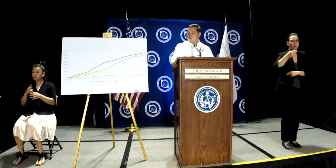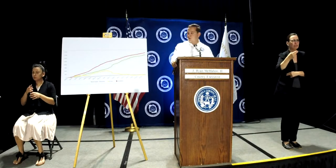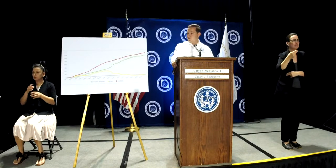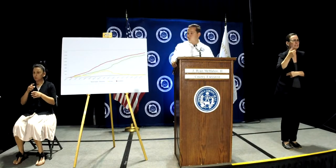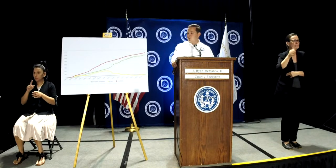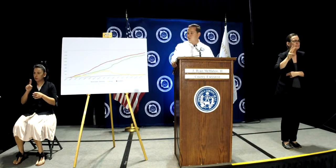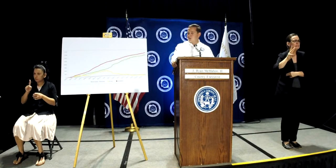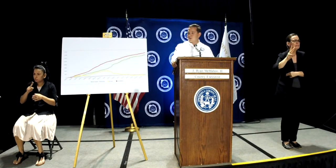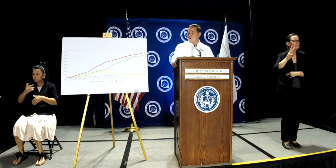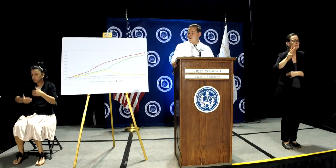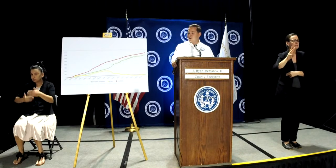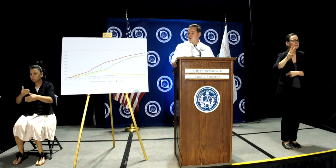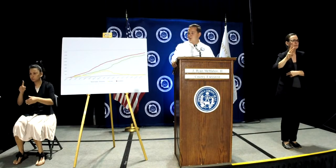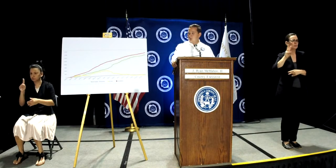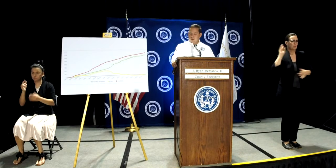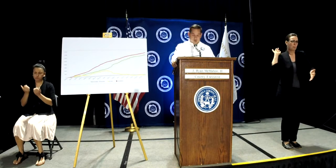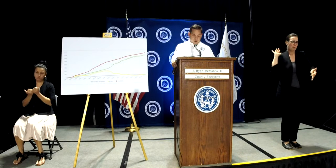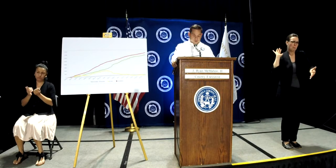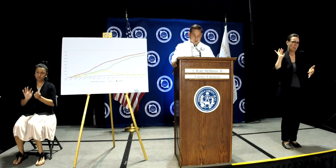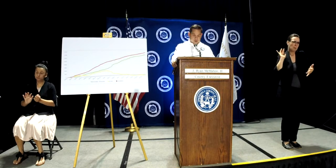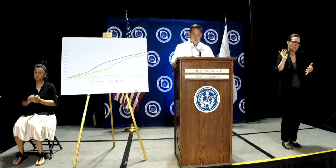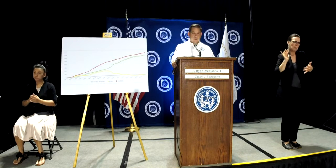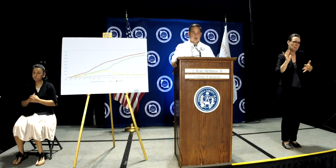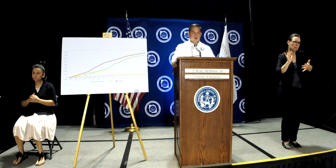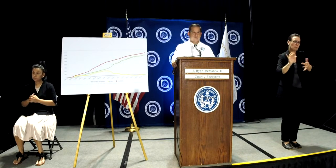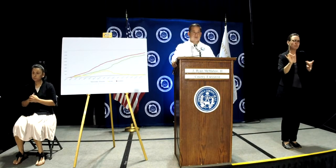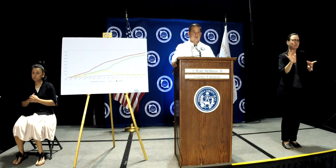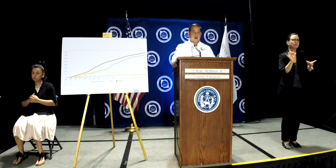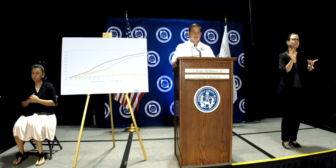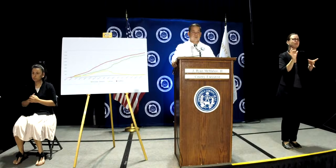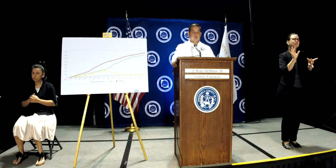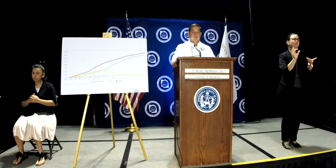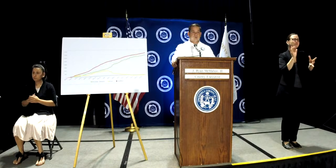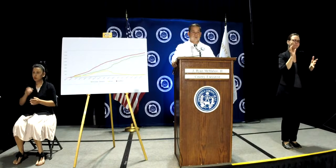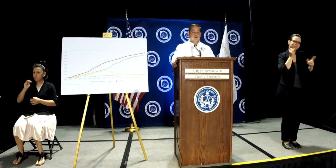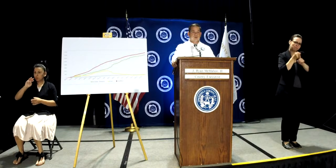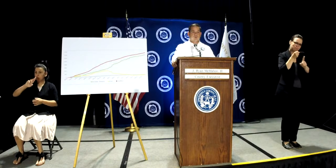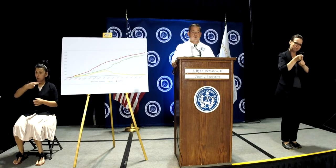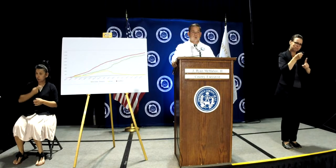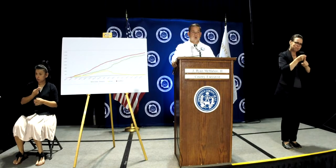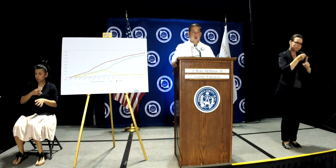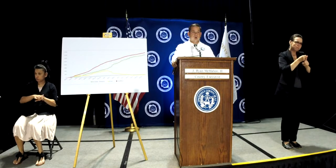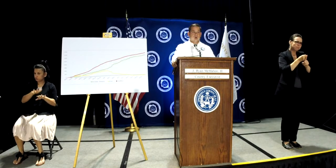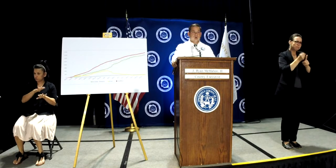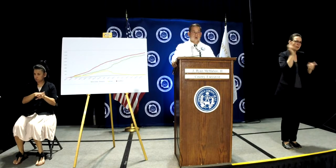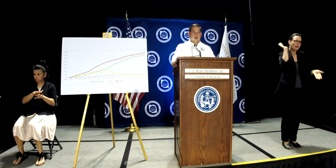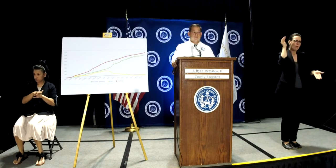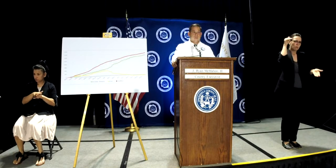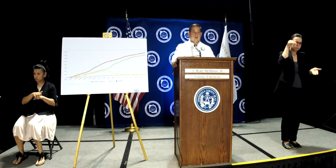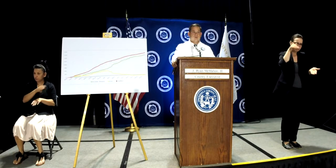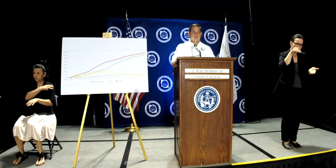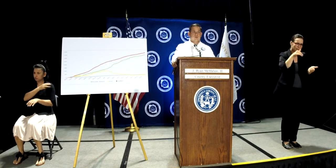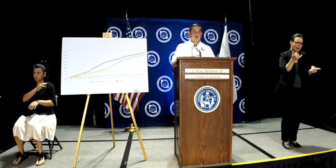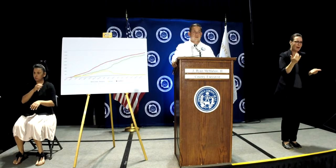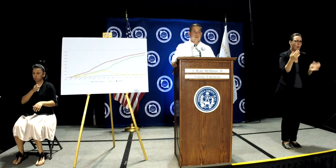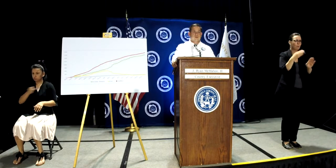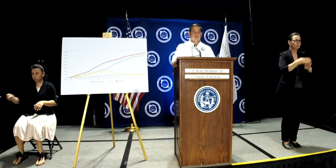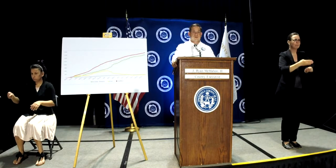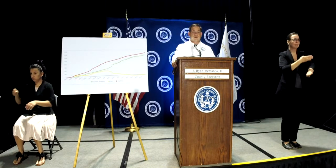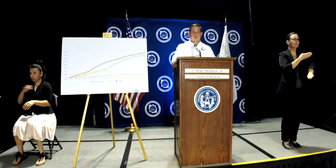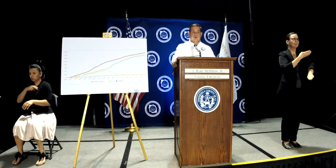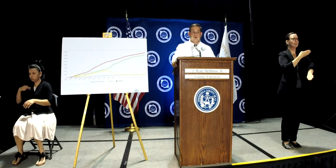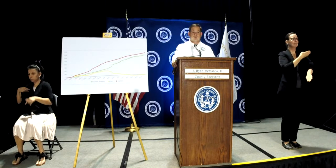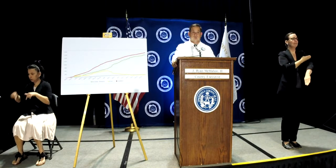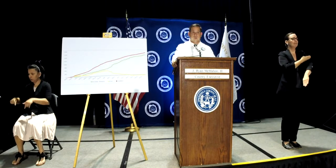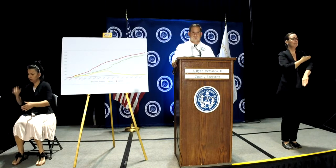March 25th, really when things got started getting very aggressive with hospital numbers, and you look at where we are, if